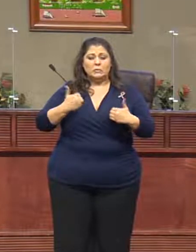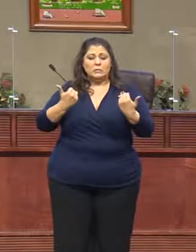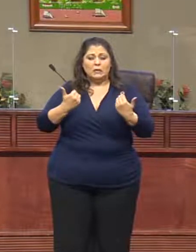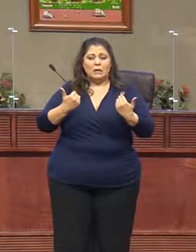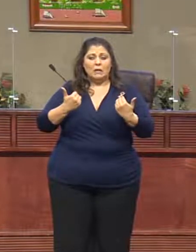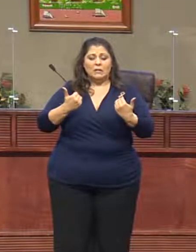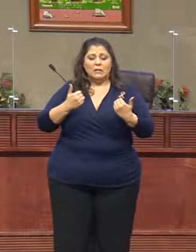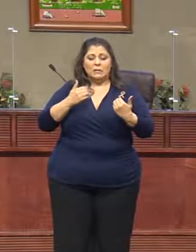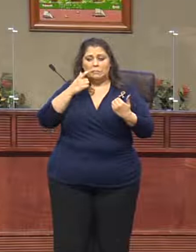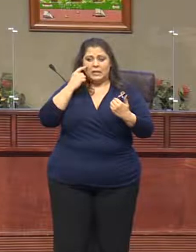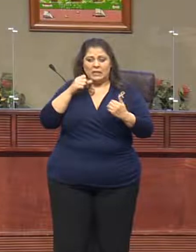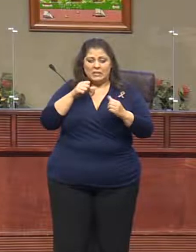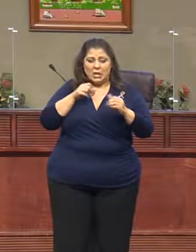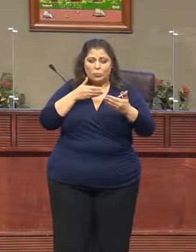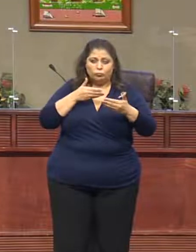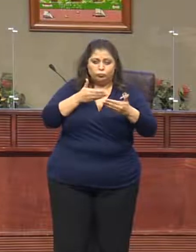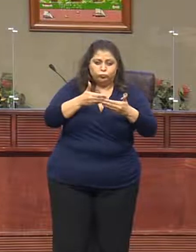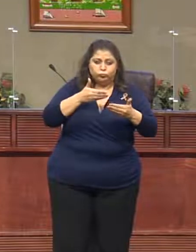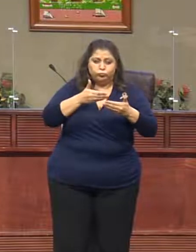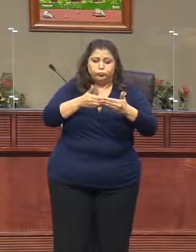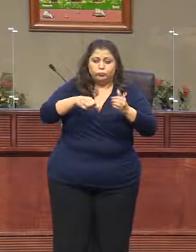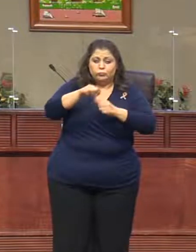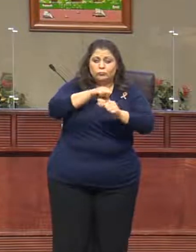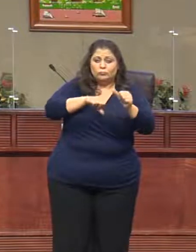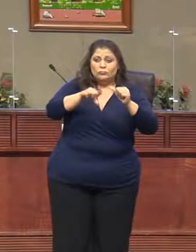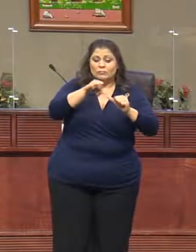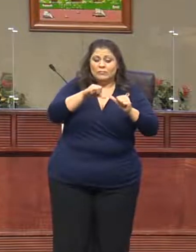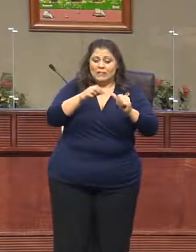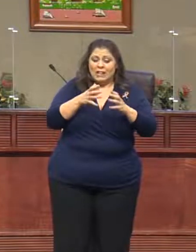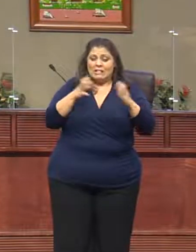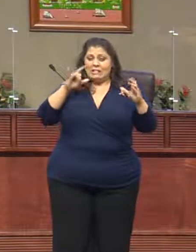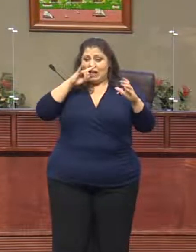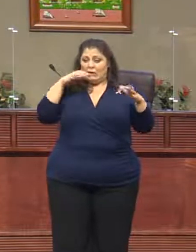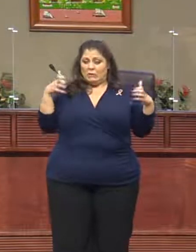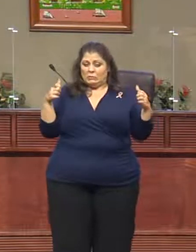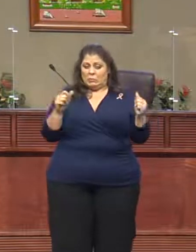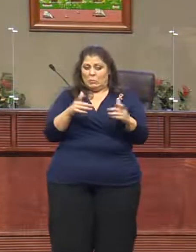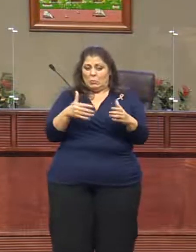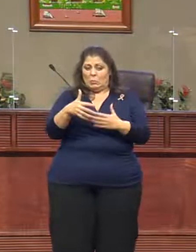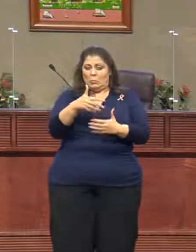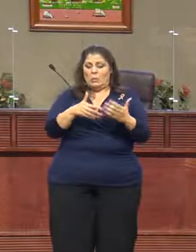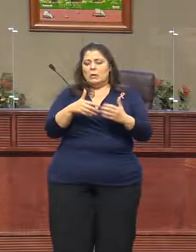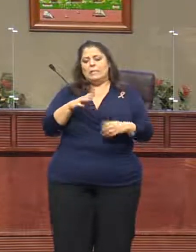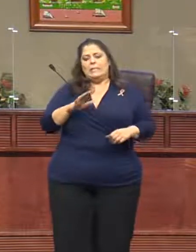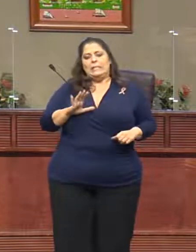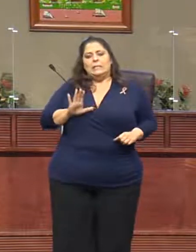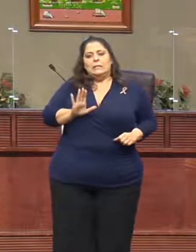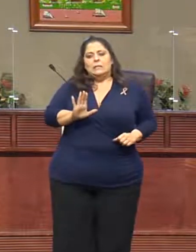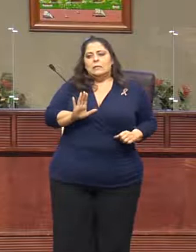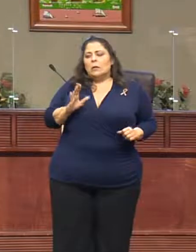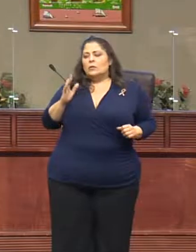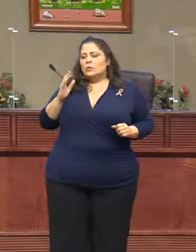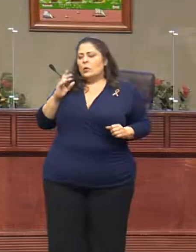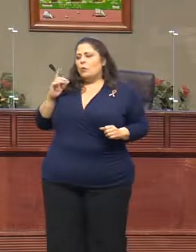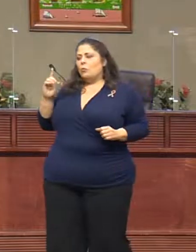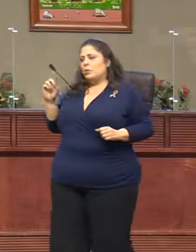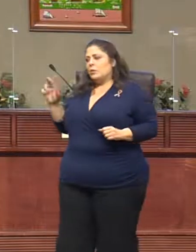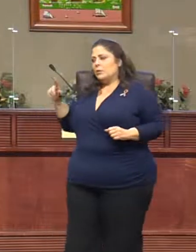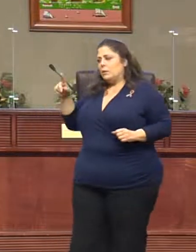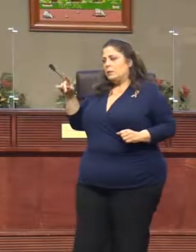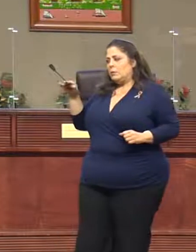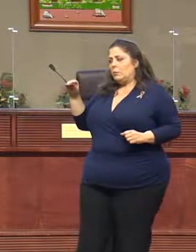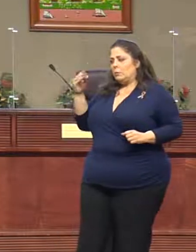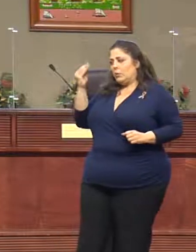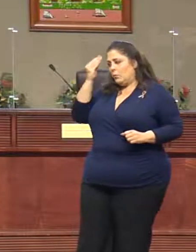immediate proximity of one another in significant numbers, we want to take heed to what Dr. Pino